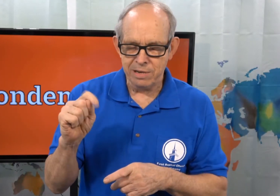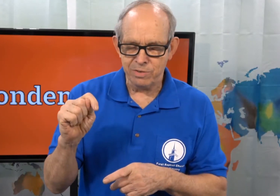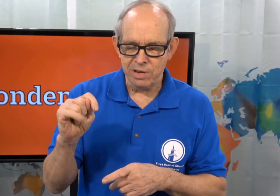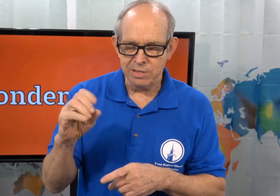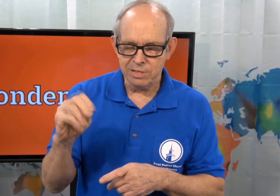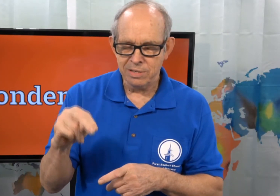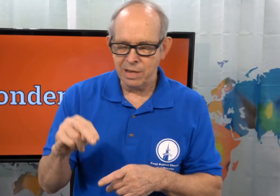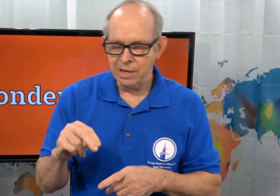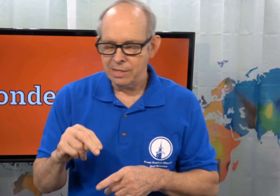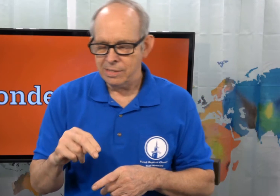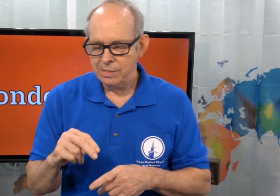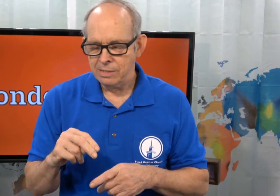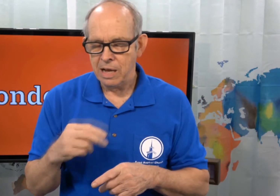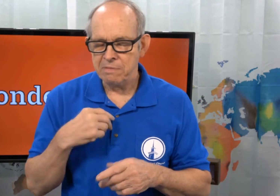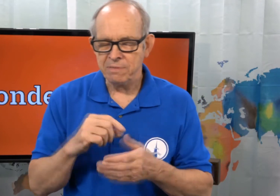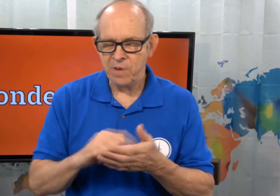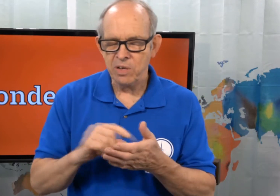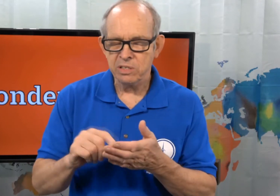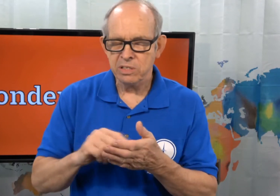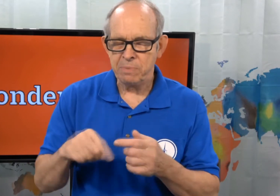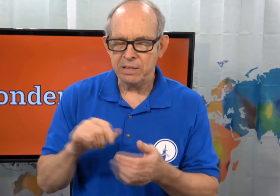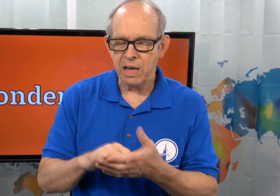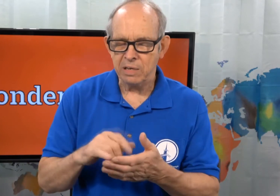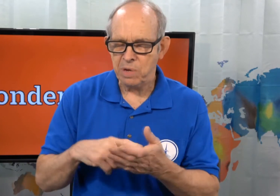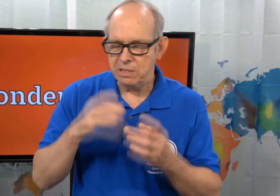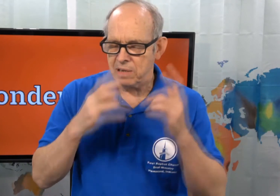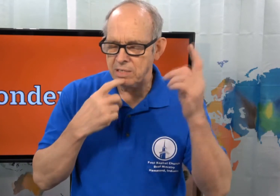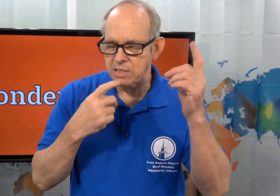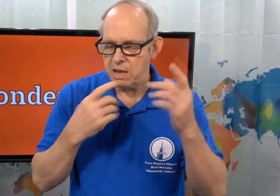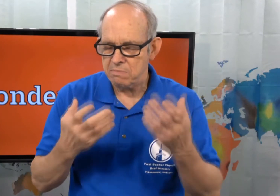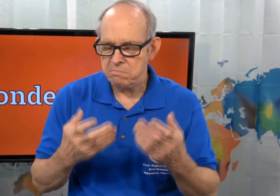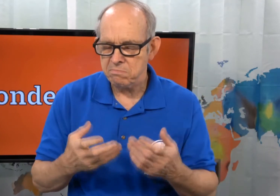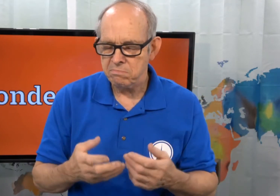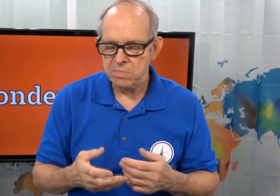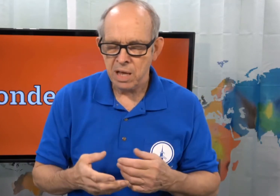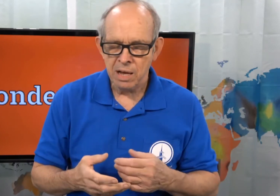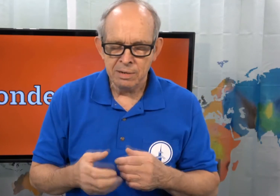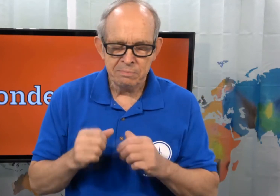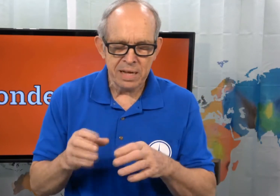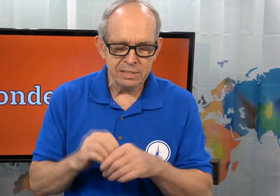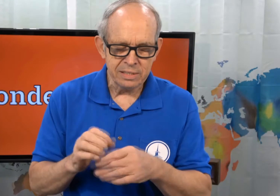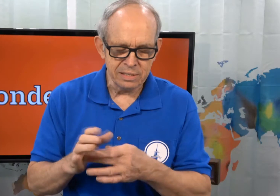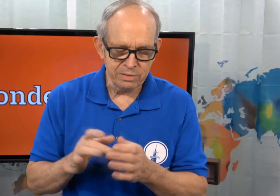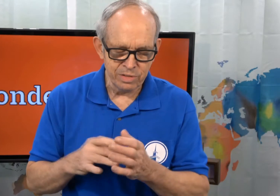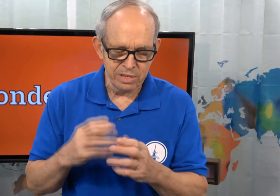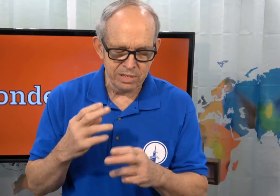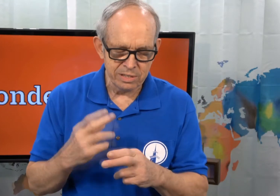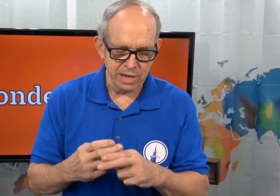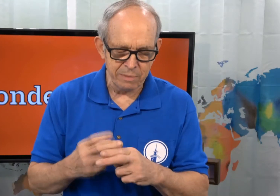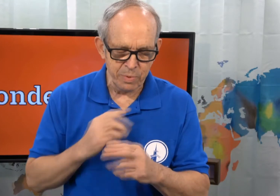condemnation. Have a first about that, but just say, bless in Jesus' name we